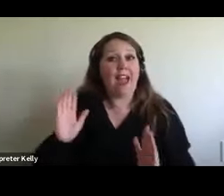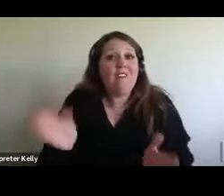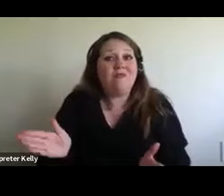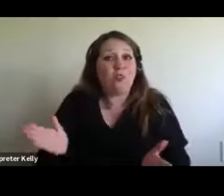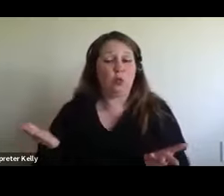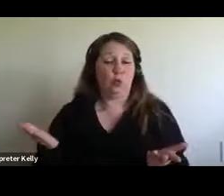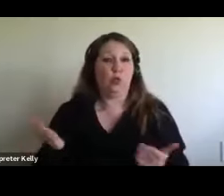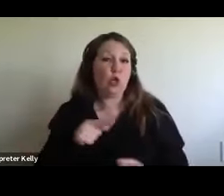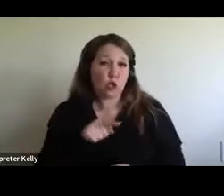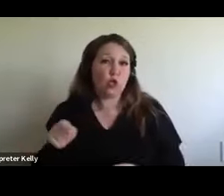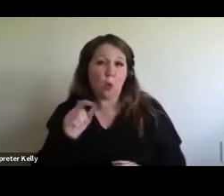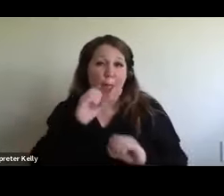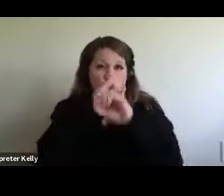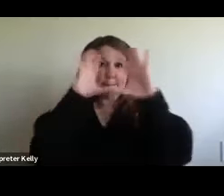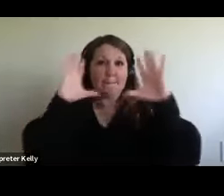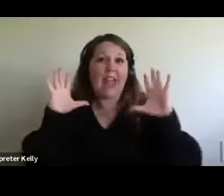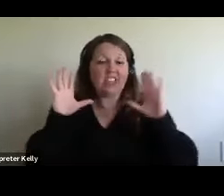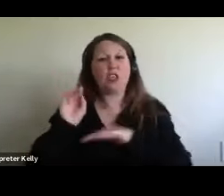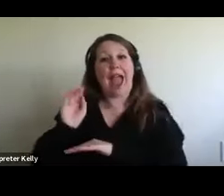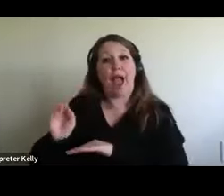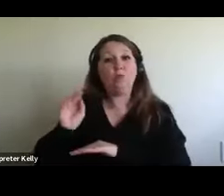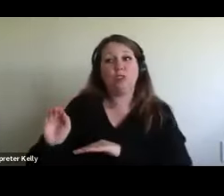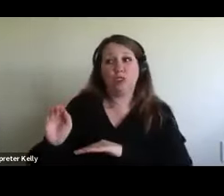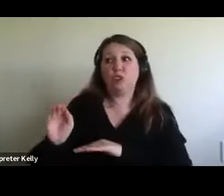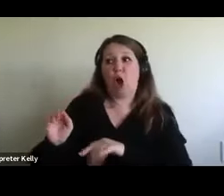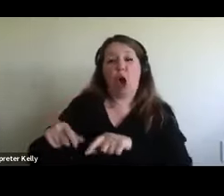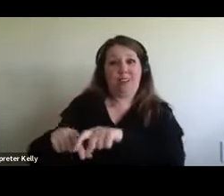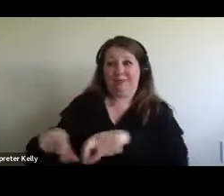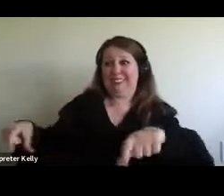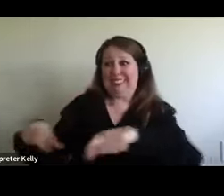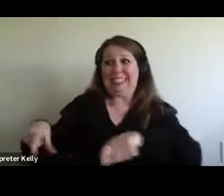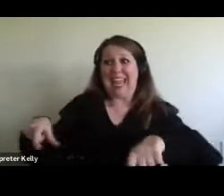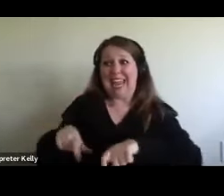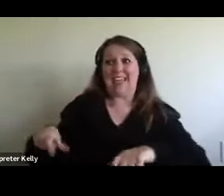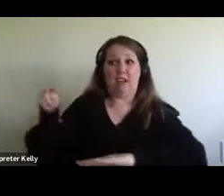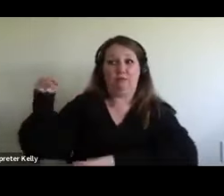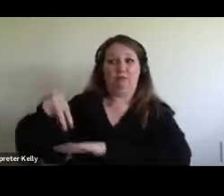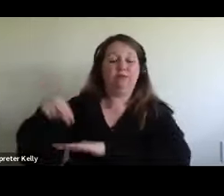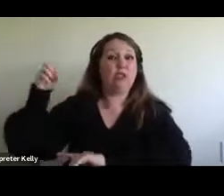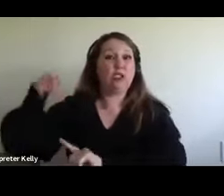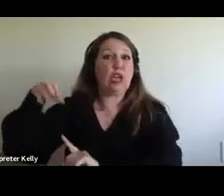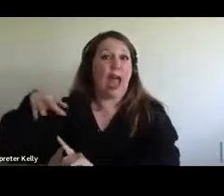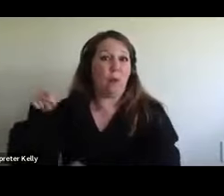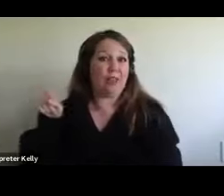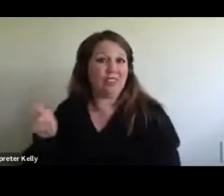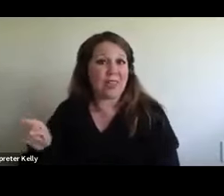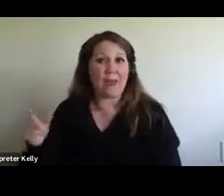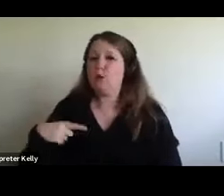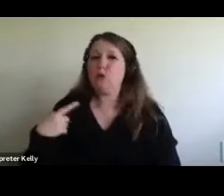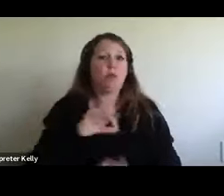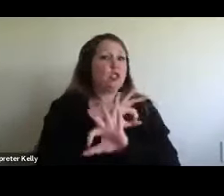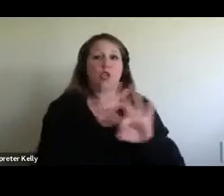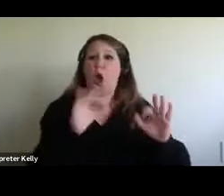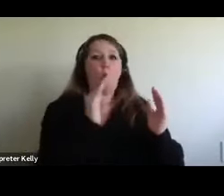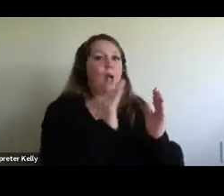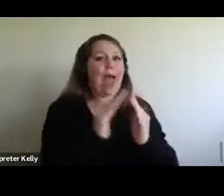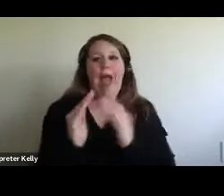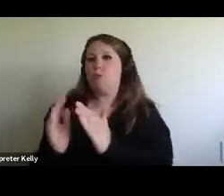to shower in the porch because there's no accessible houses. There is no place where you can go that it will suit